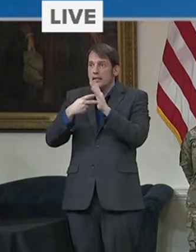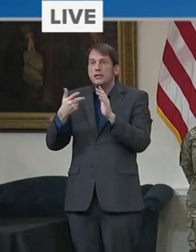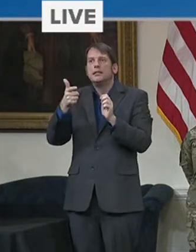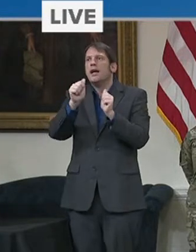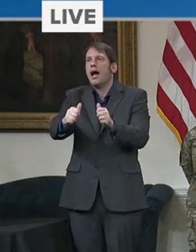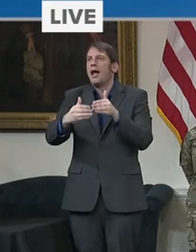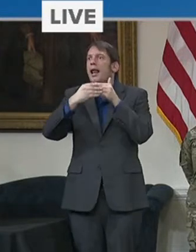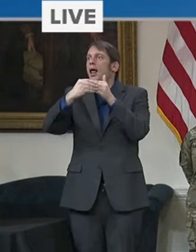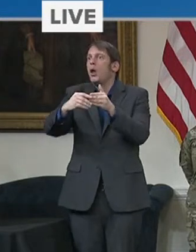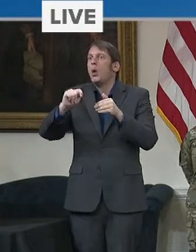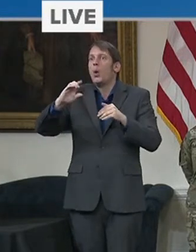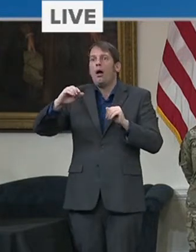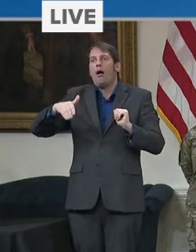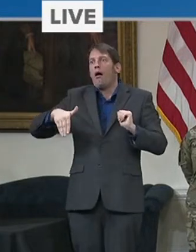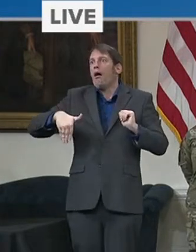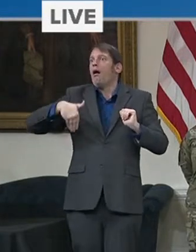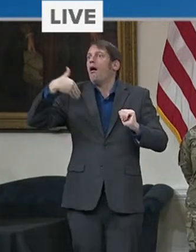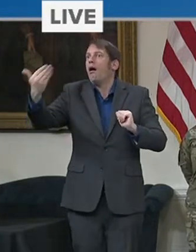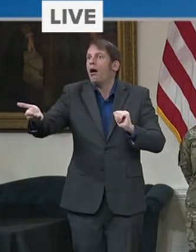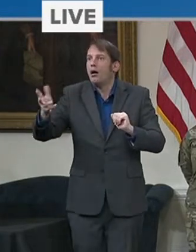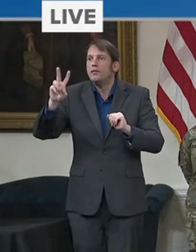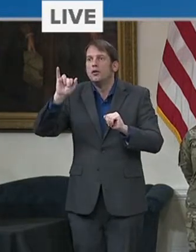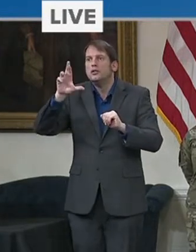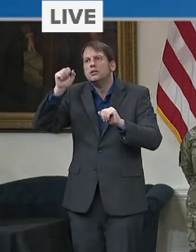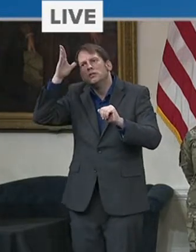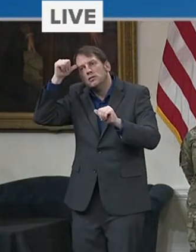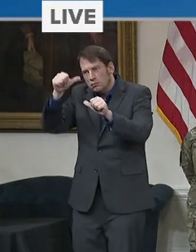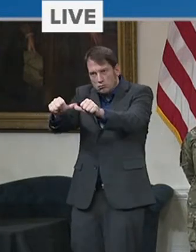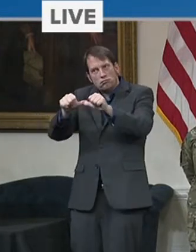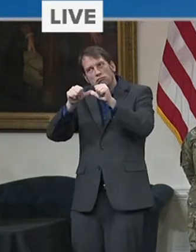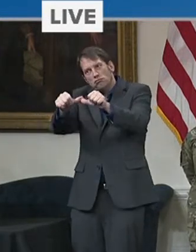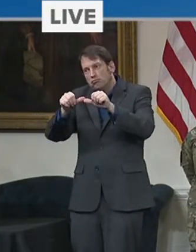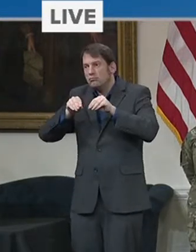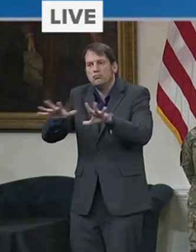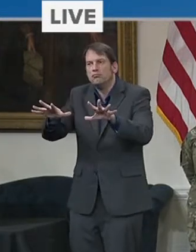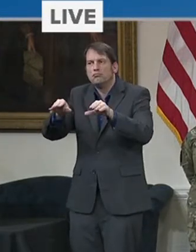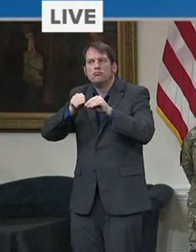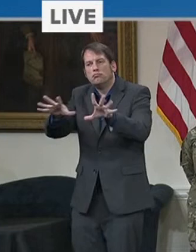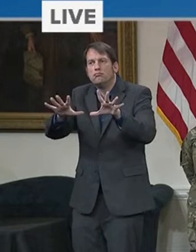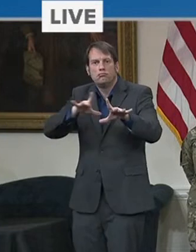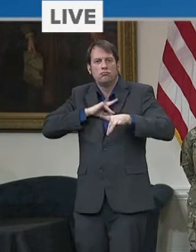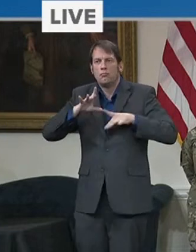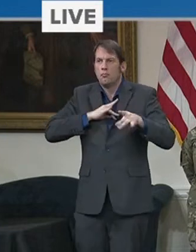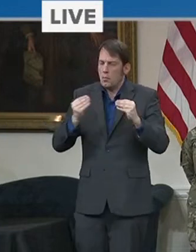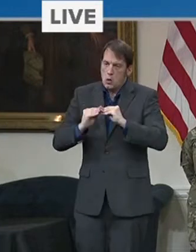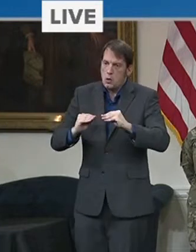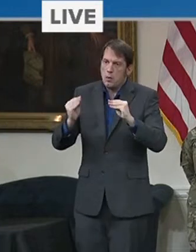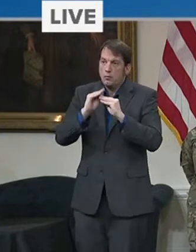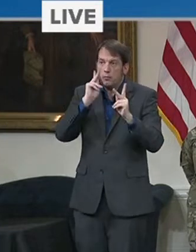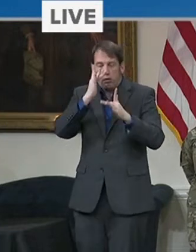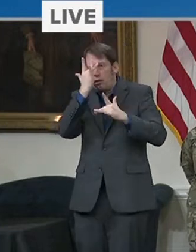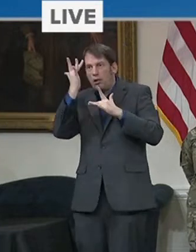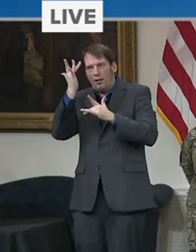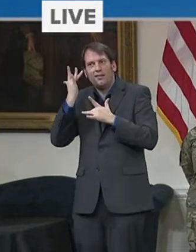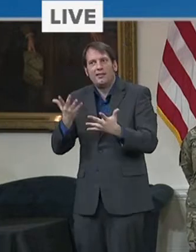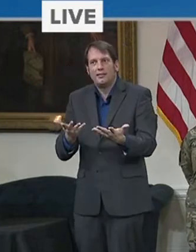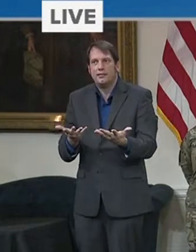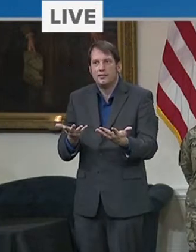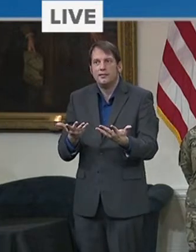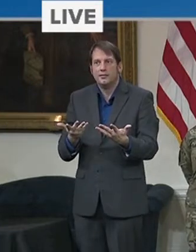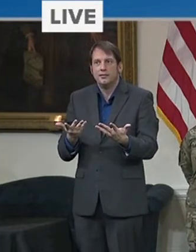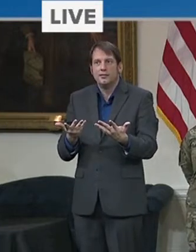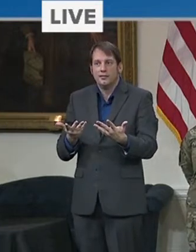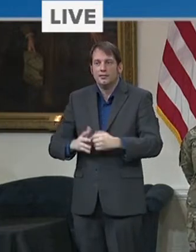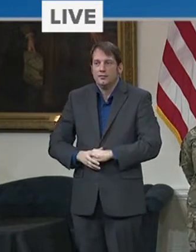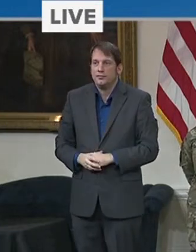to improved ability to infect us all and make us more sick. As a result, there are